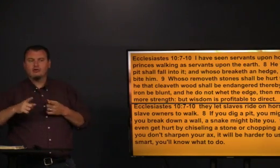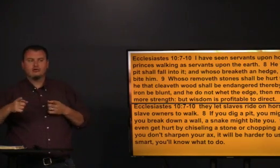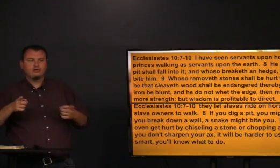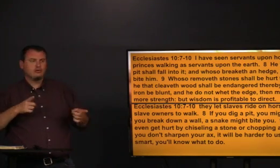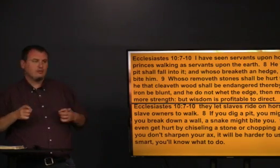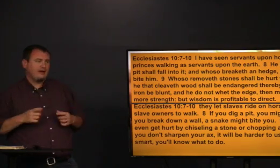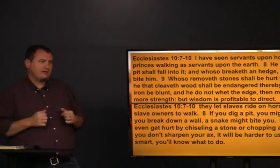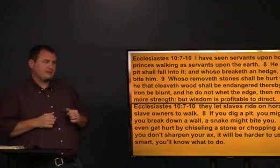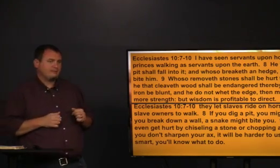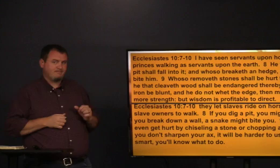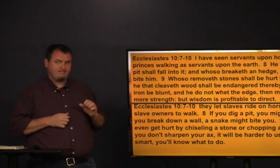to direct.